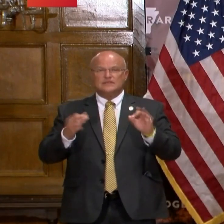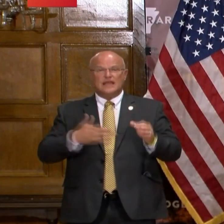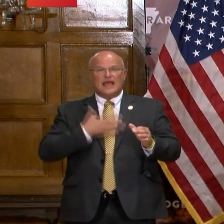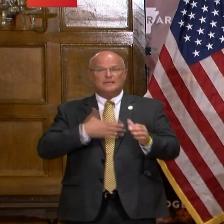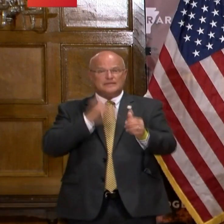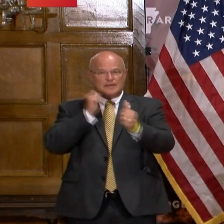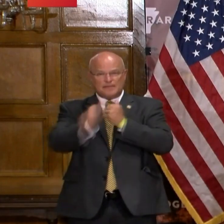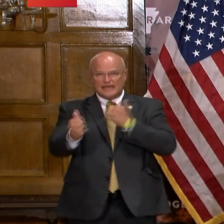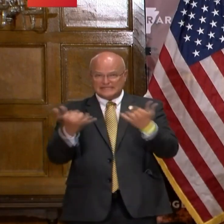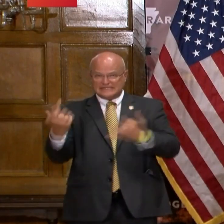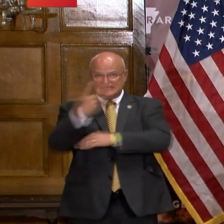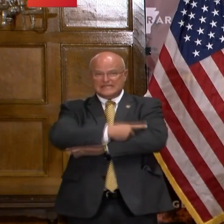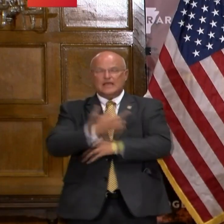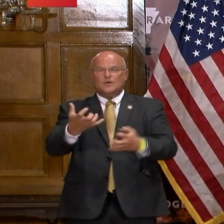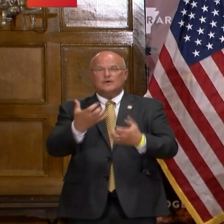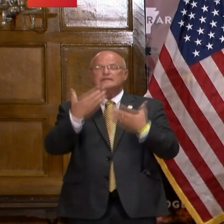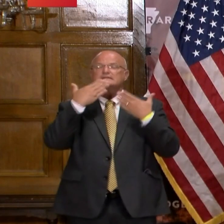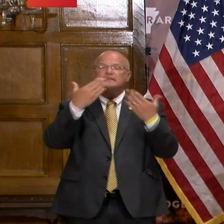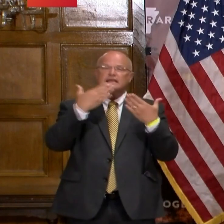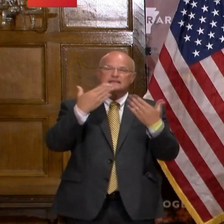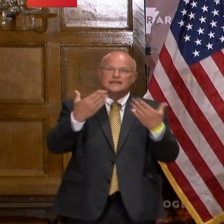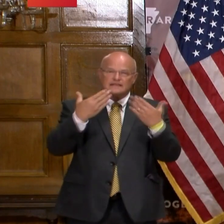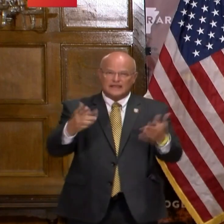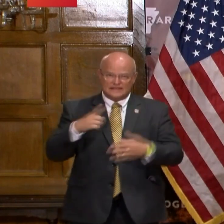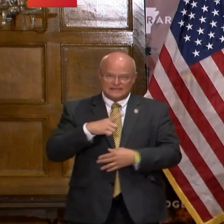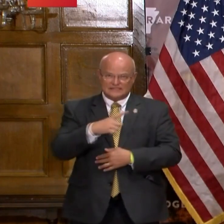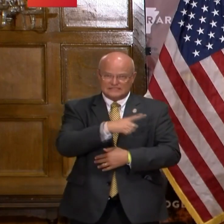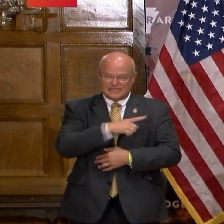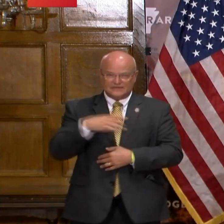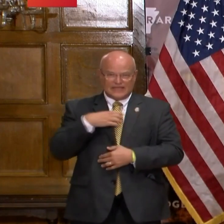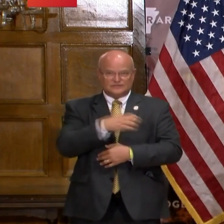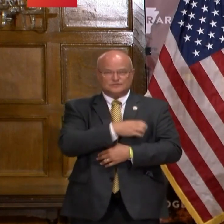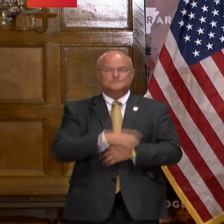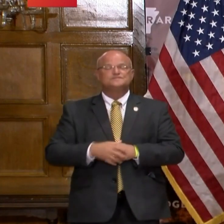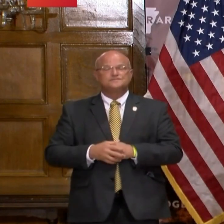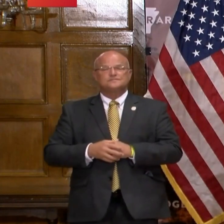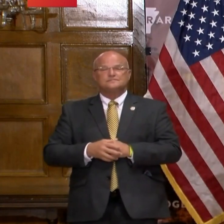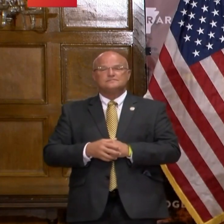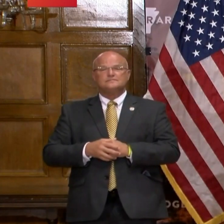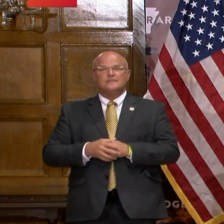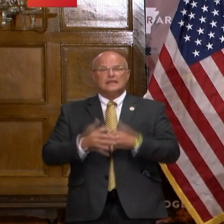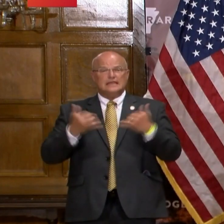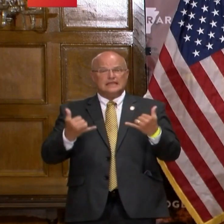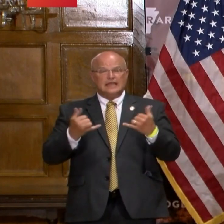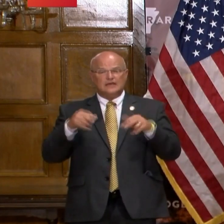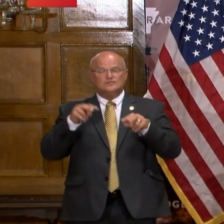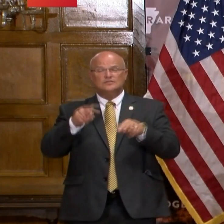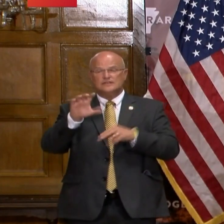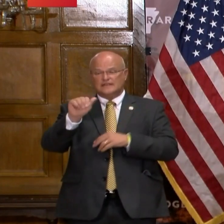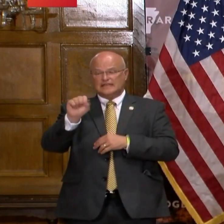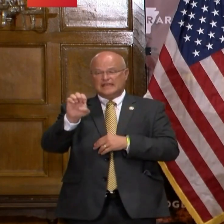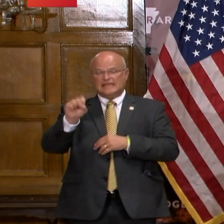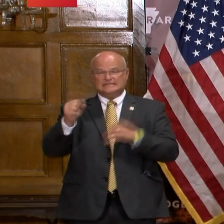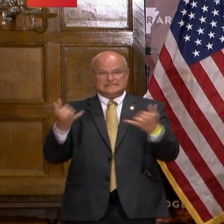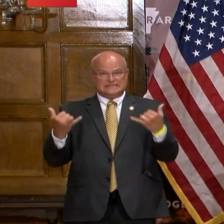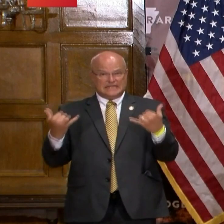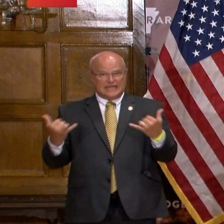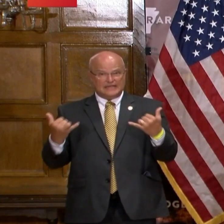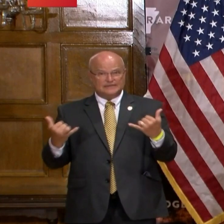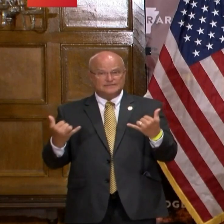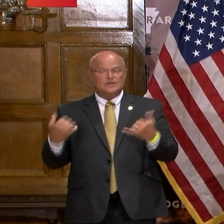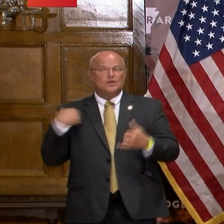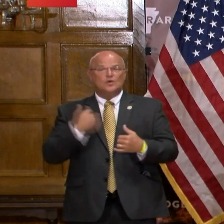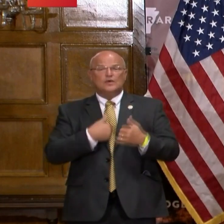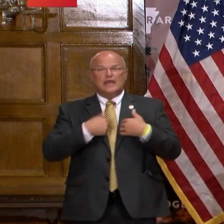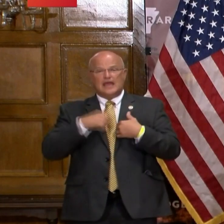they passed that out today and want to express my appreciation to them. Let's look at the cases today.